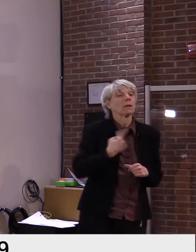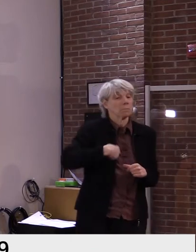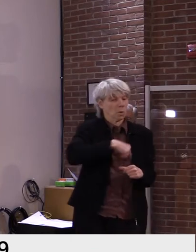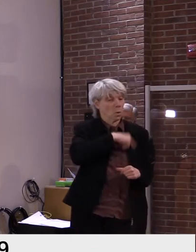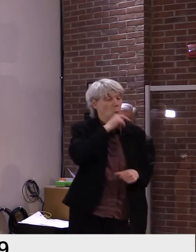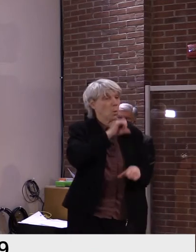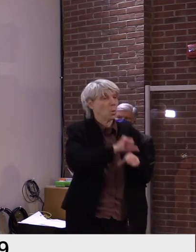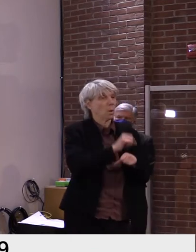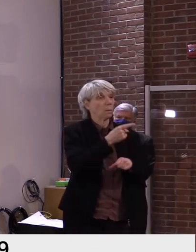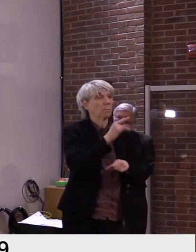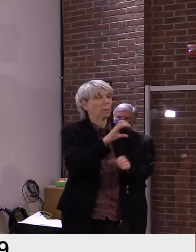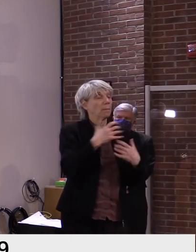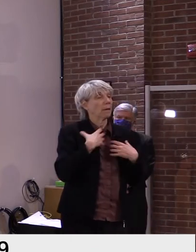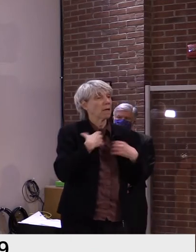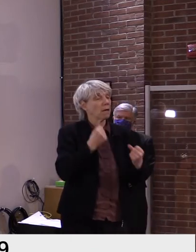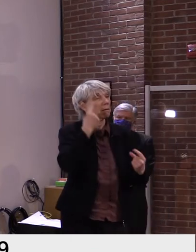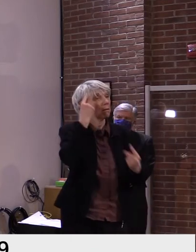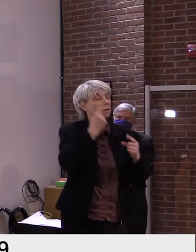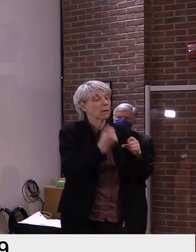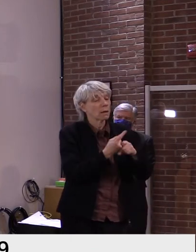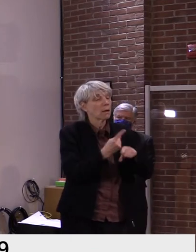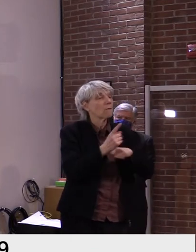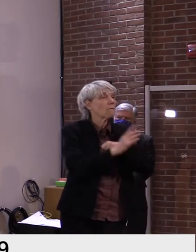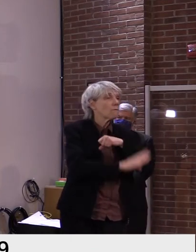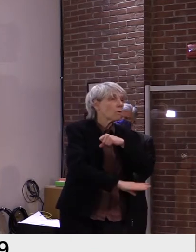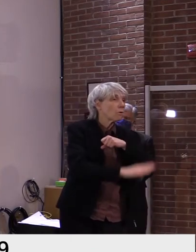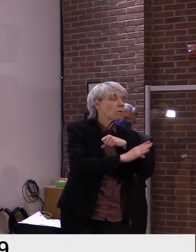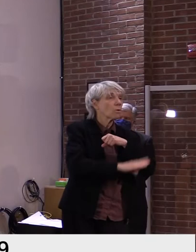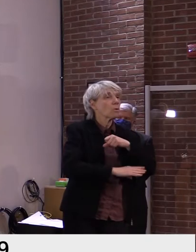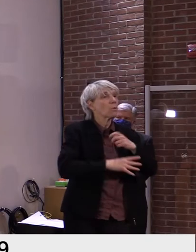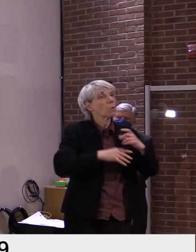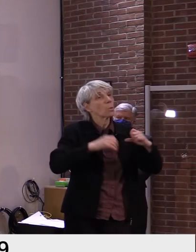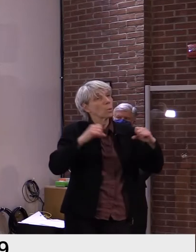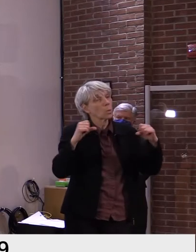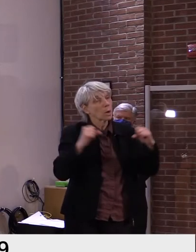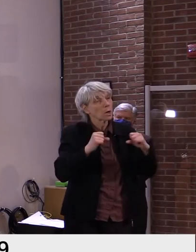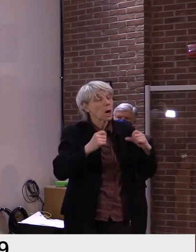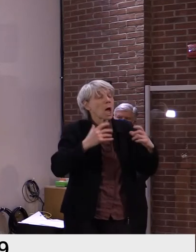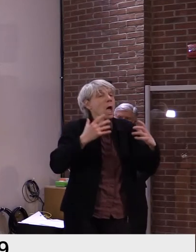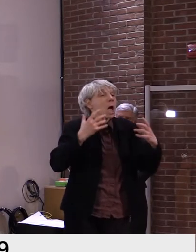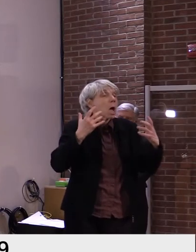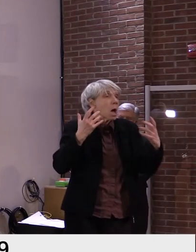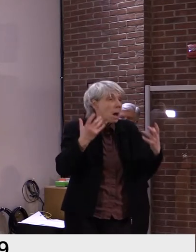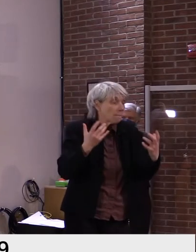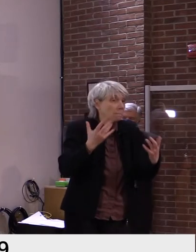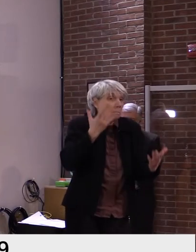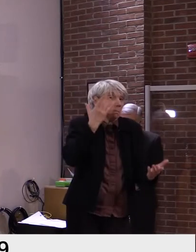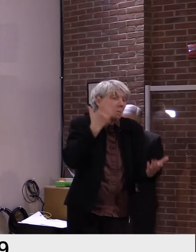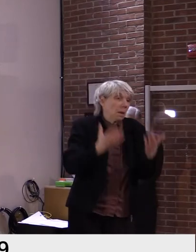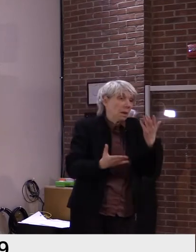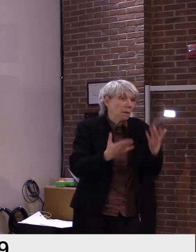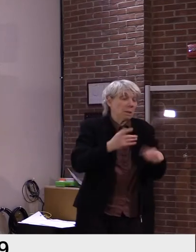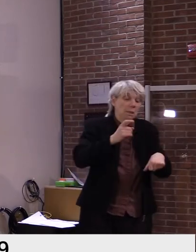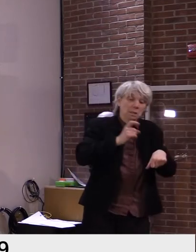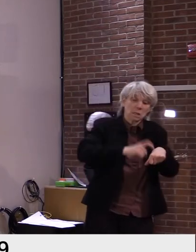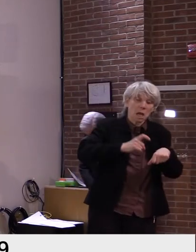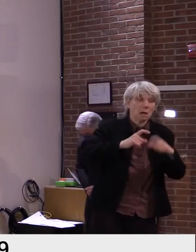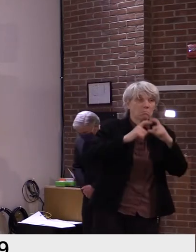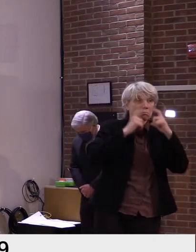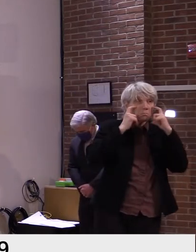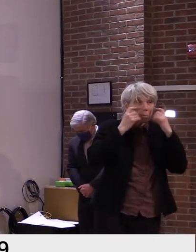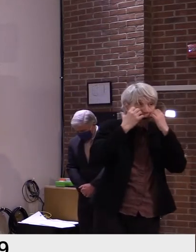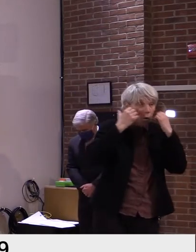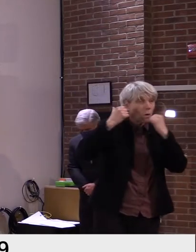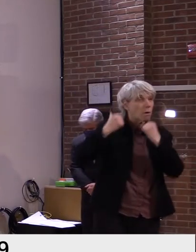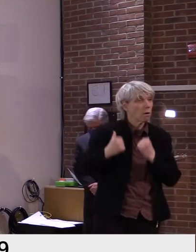fall towards the winter for when perhaps masking won't be as mandatory an activity. I would